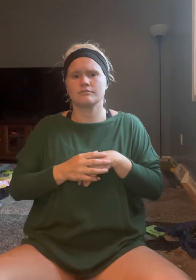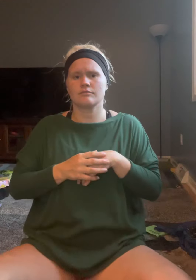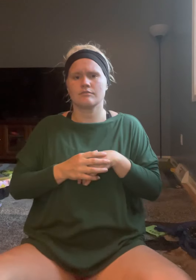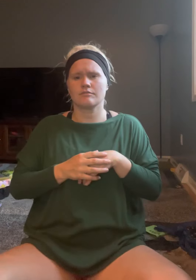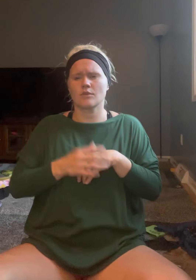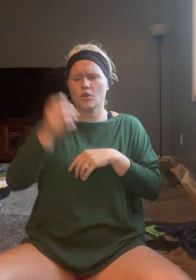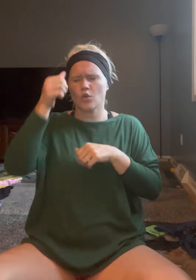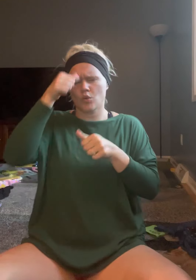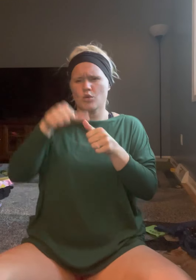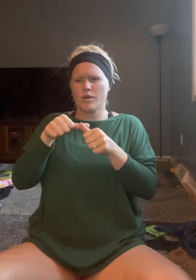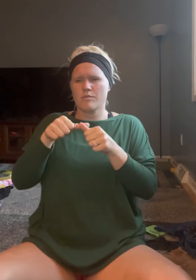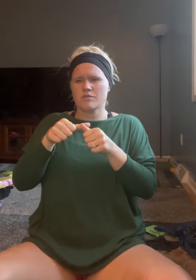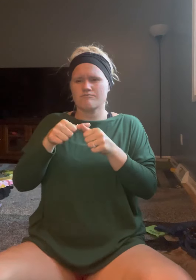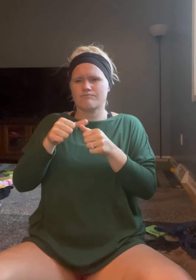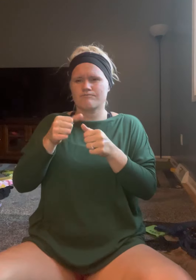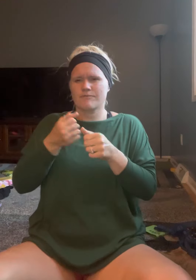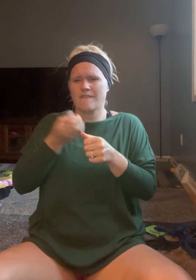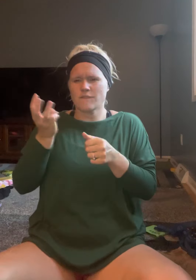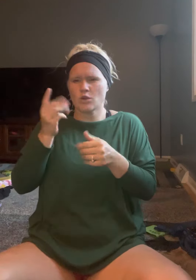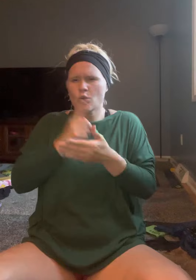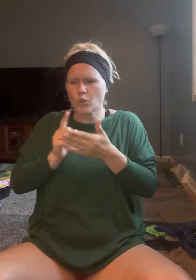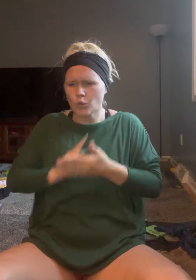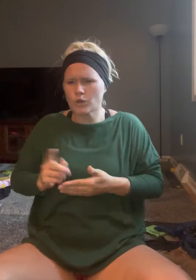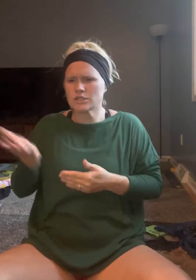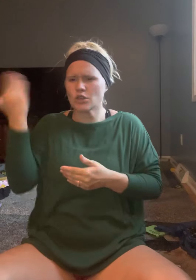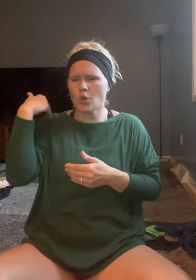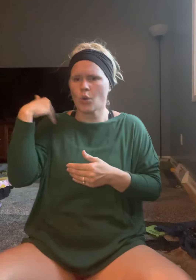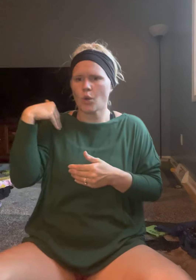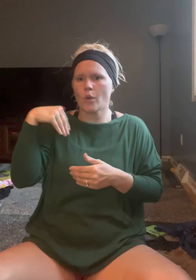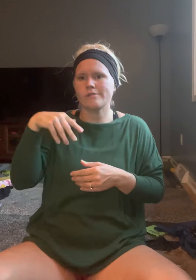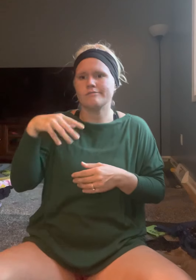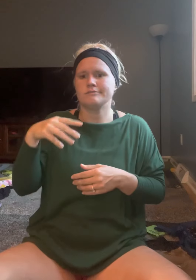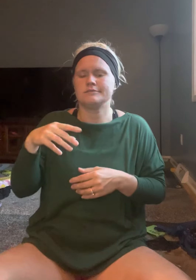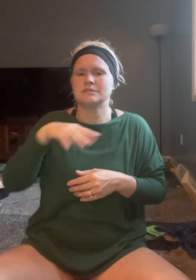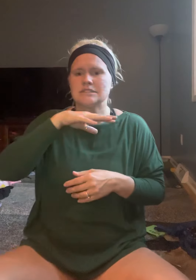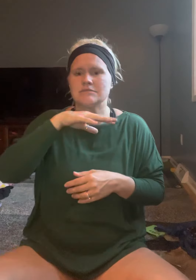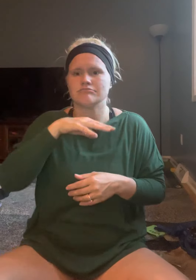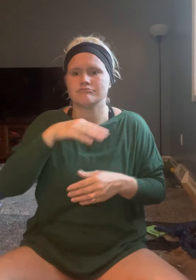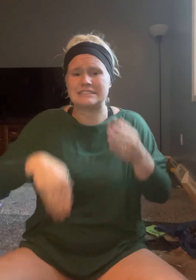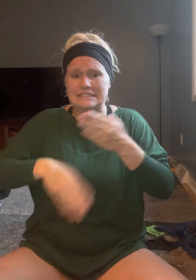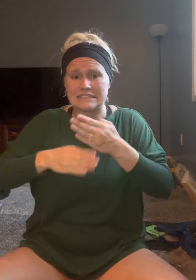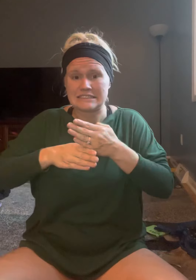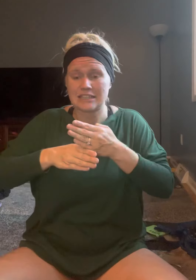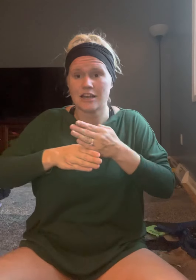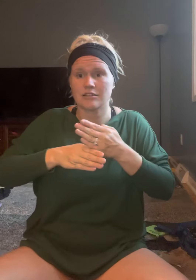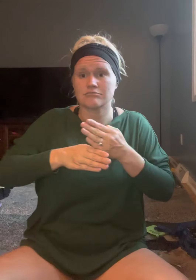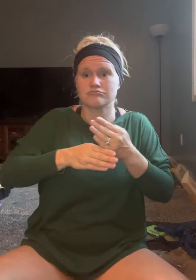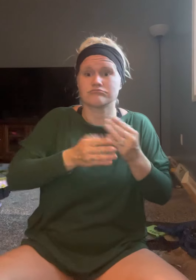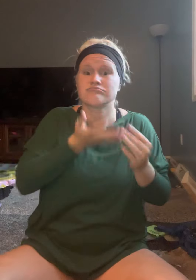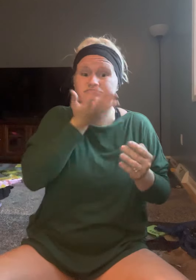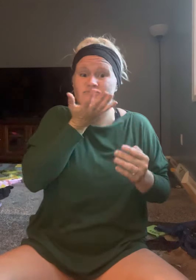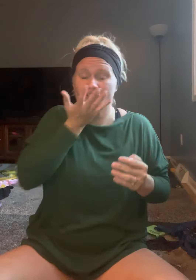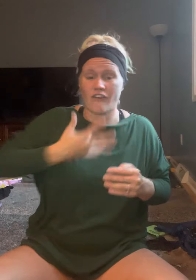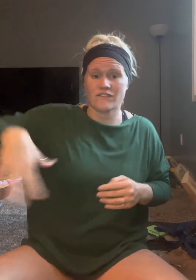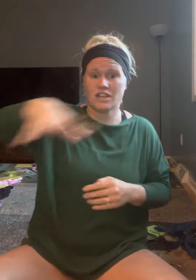much rain for an extended period of time that it couldn't hold any more water. If ground gets to the point where it's saturated,